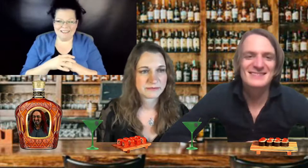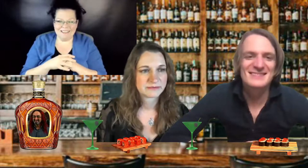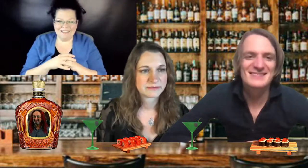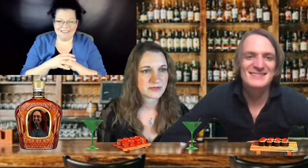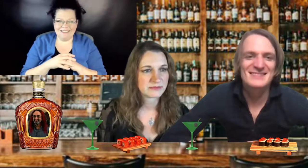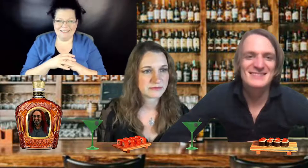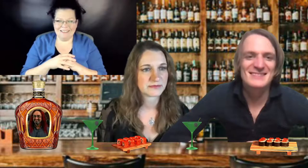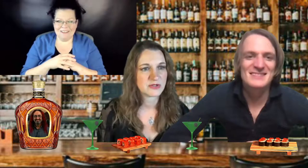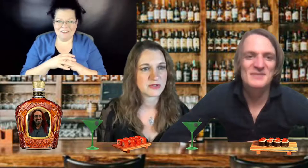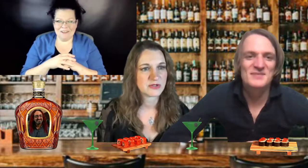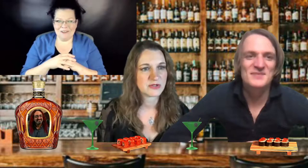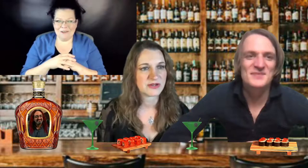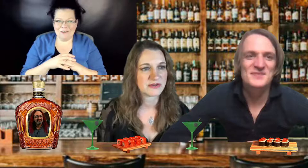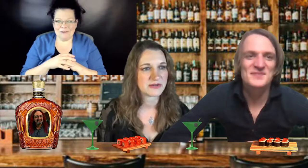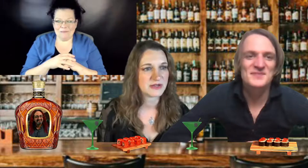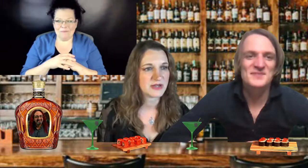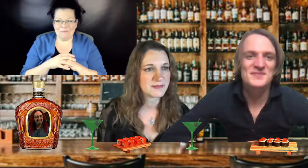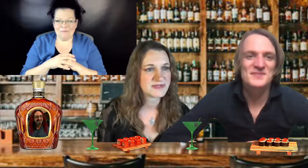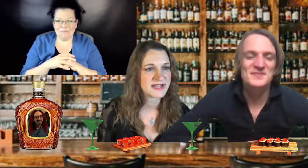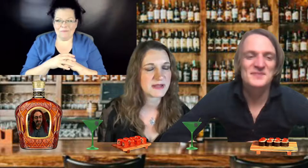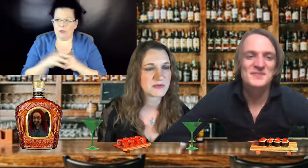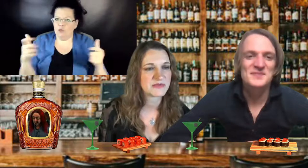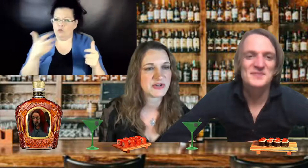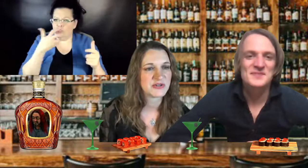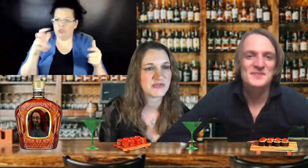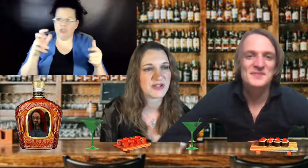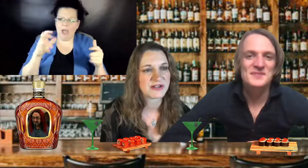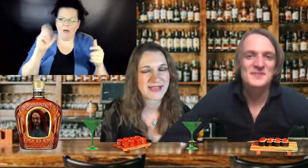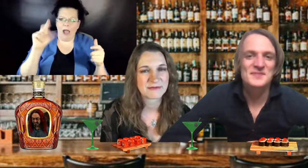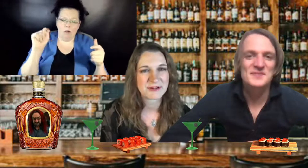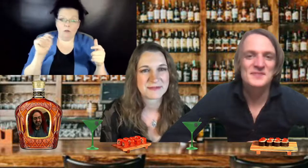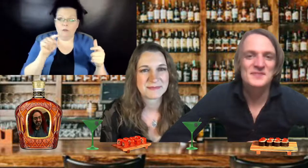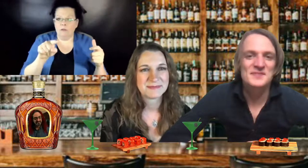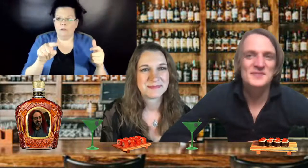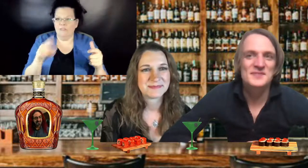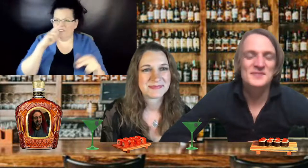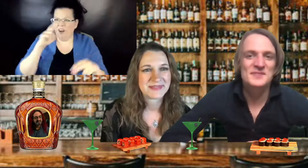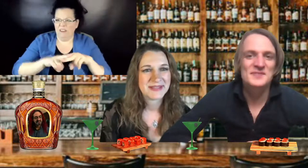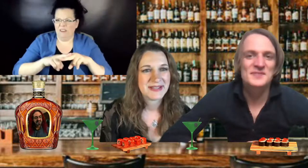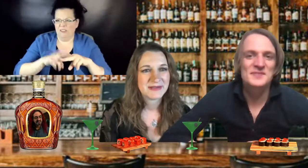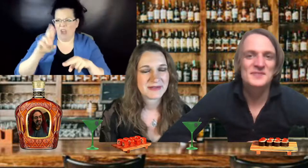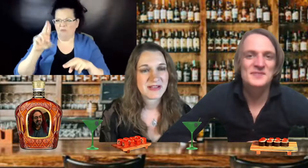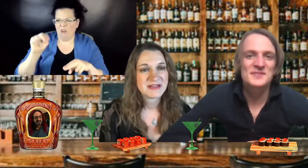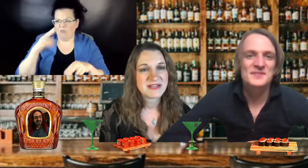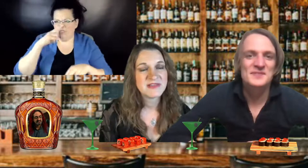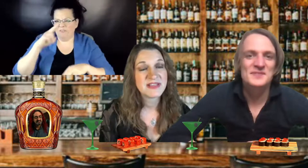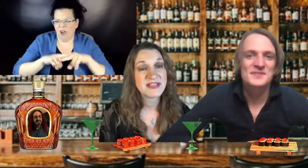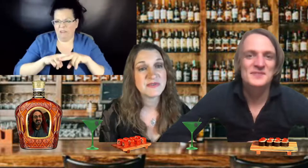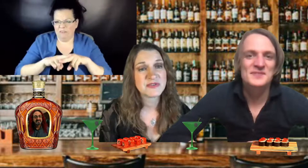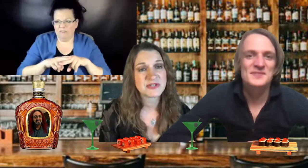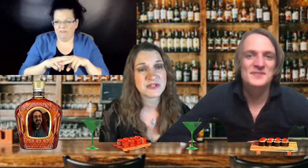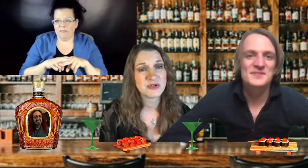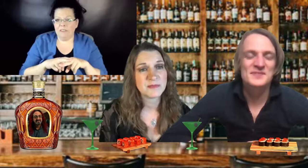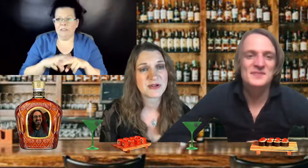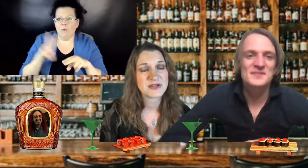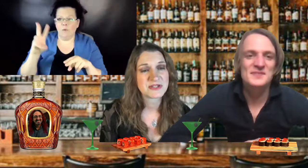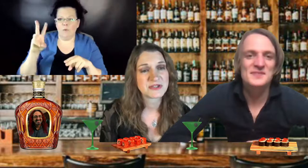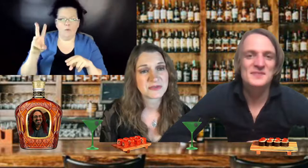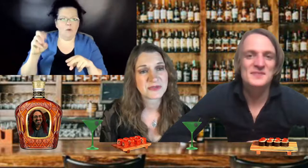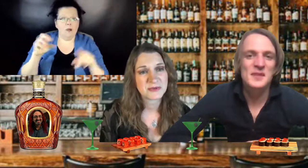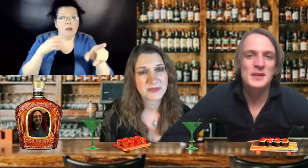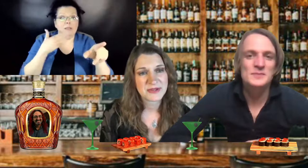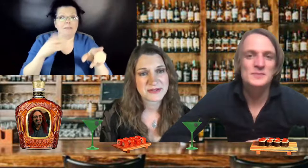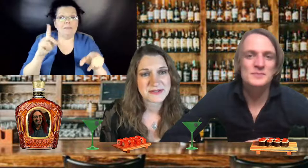Yes, yes. Good shout out. Saying that was very fun on that run. David, thank you for sharing your